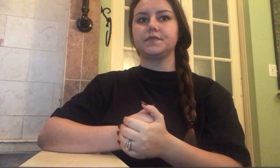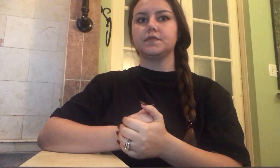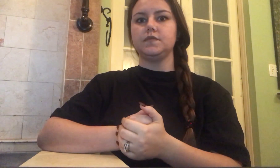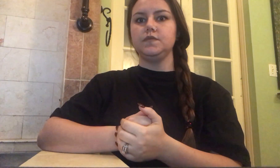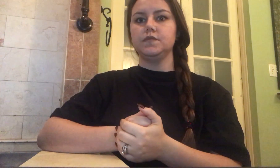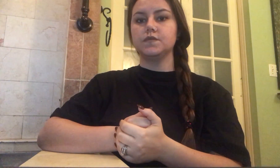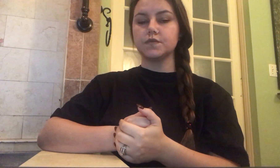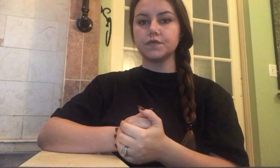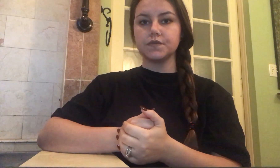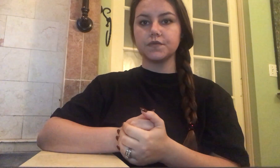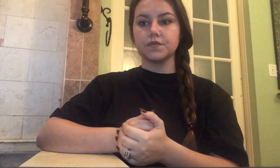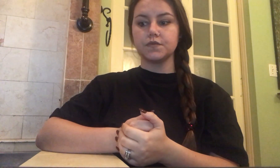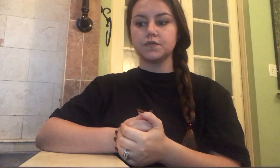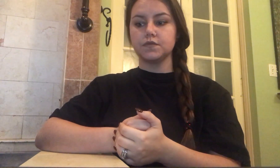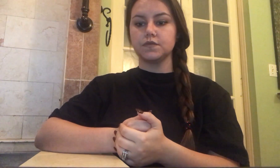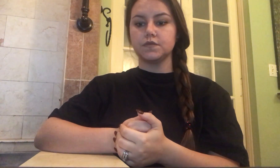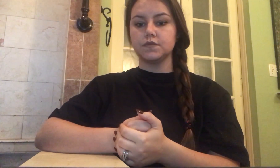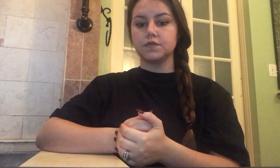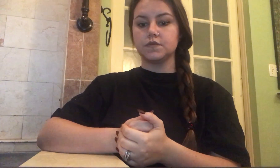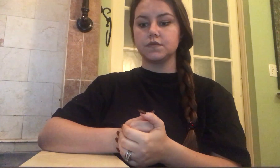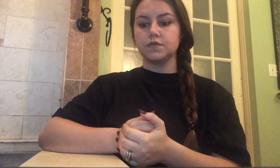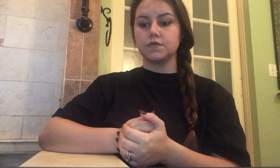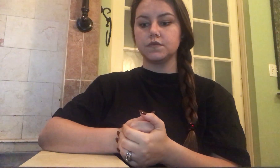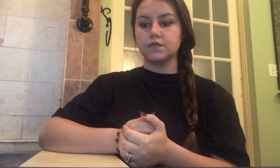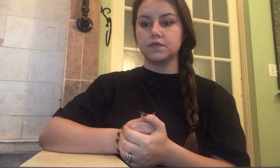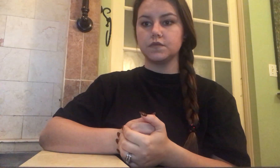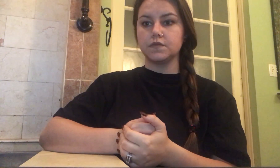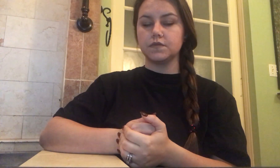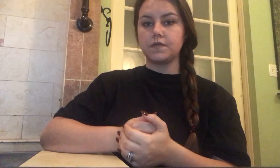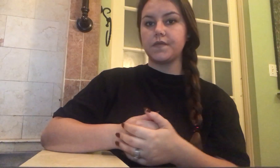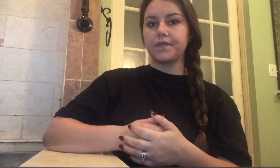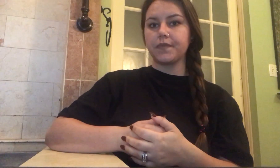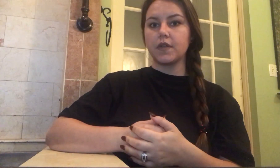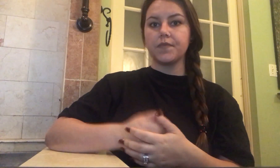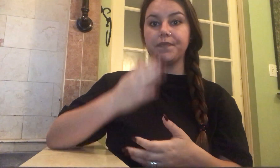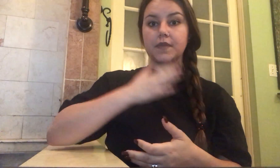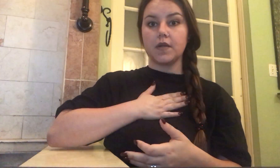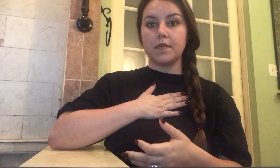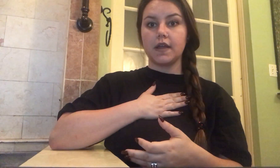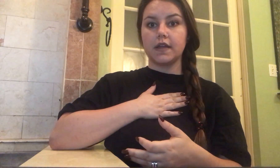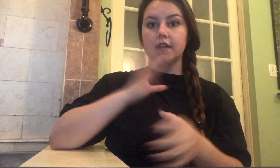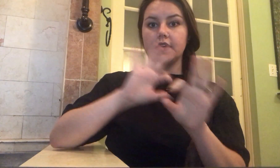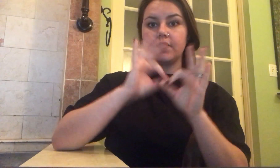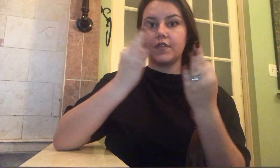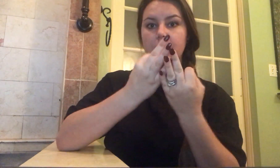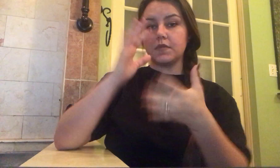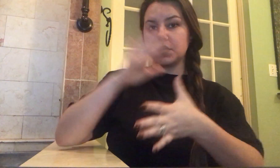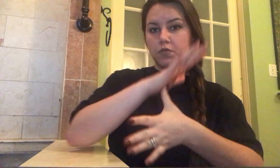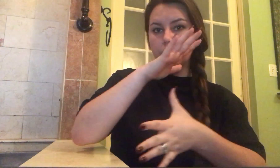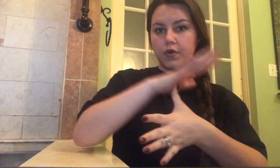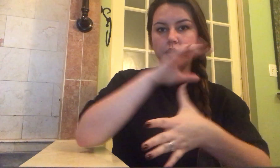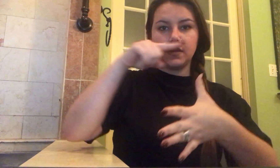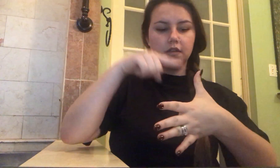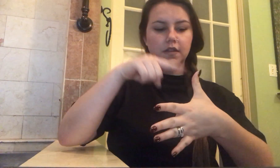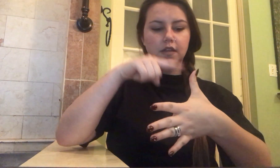Christmas presents than for one of her friends at school to have clean water to drink? No, it's not. It's not. So